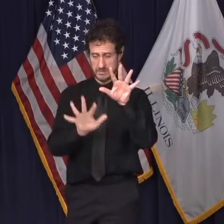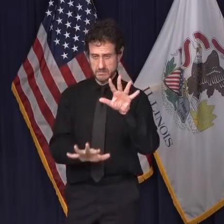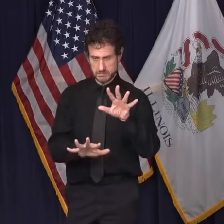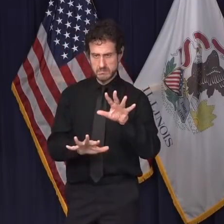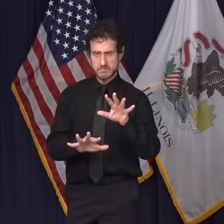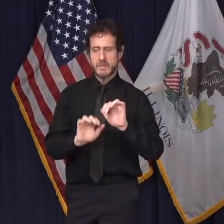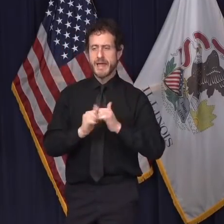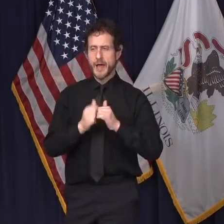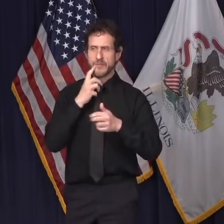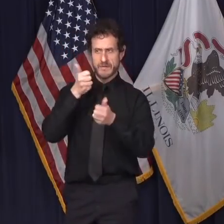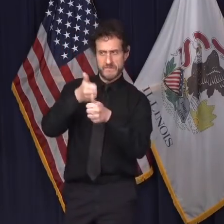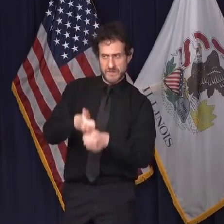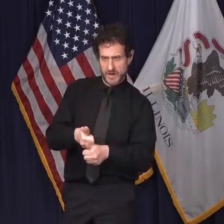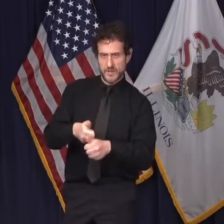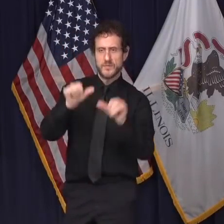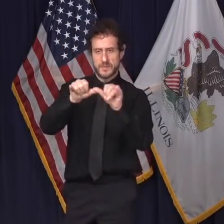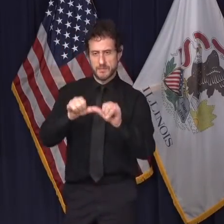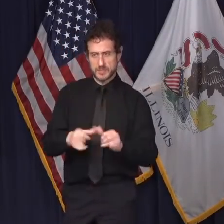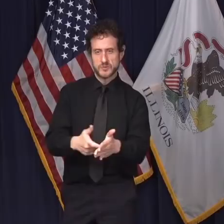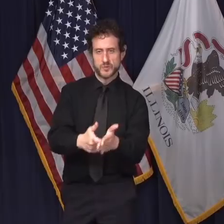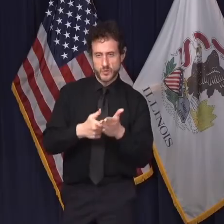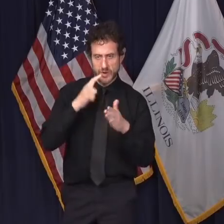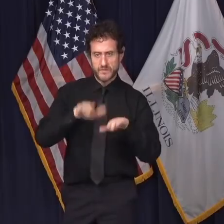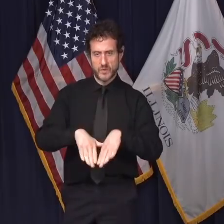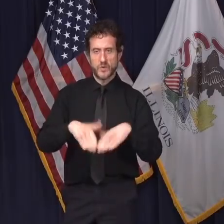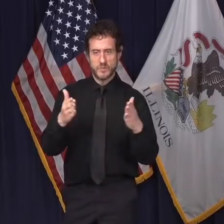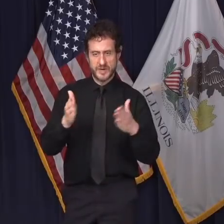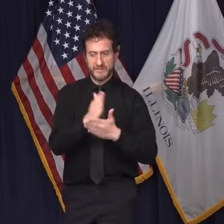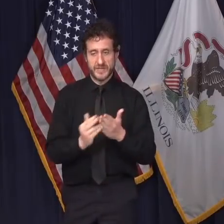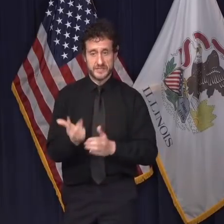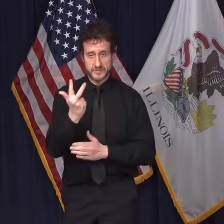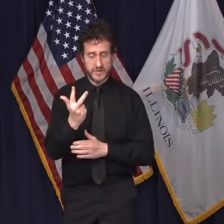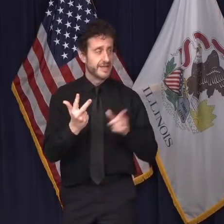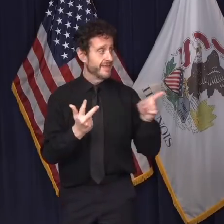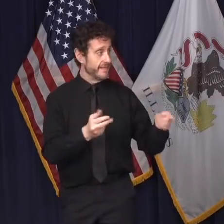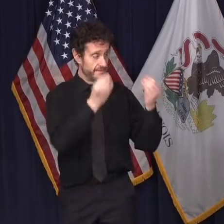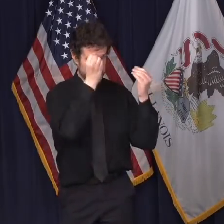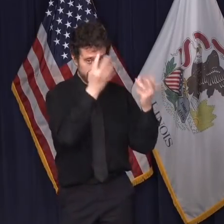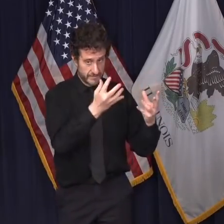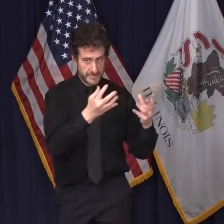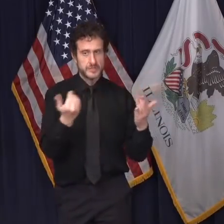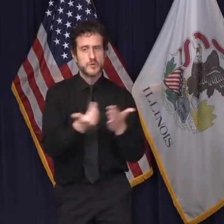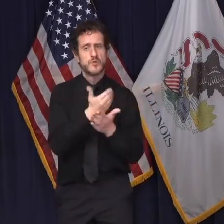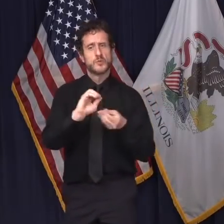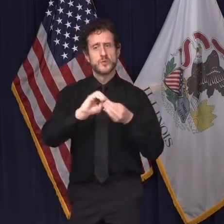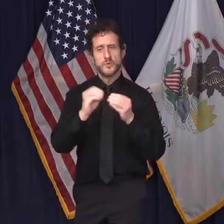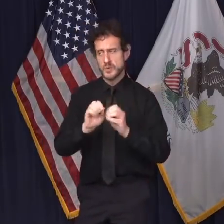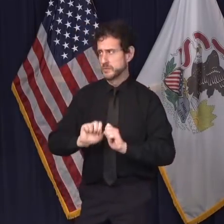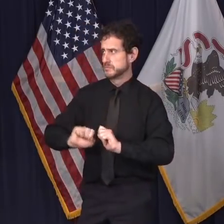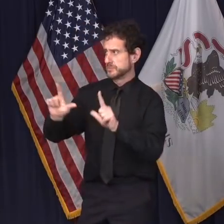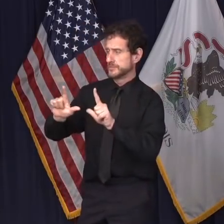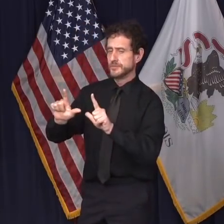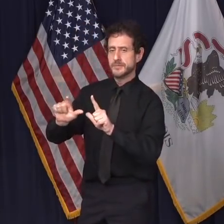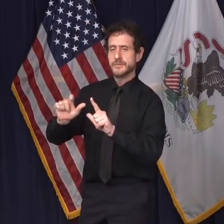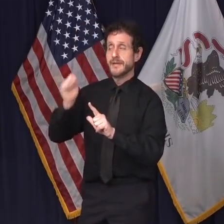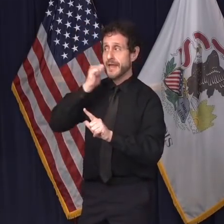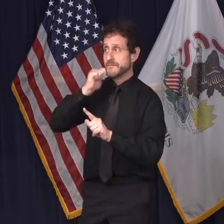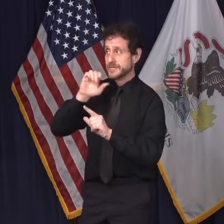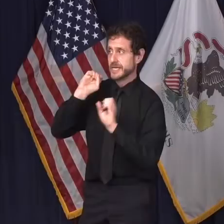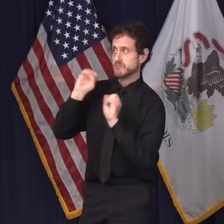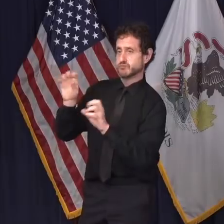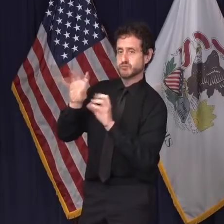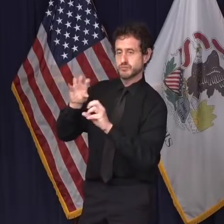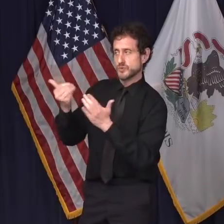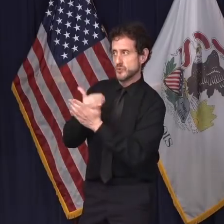Illinois metrics. All of this data is updated every day for you to track for yourself on